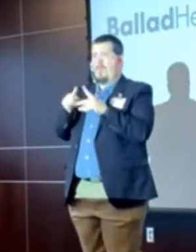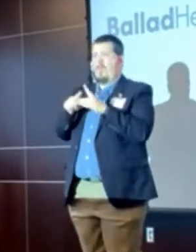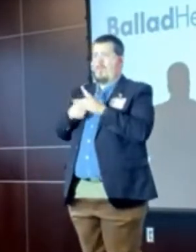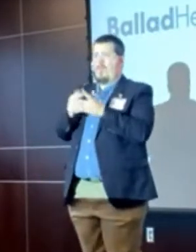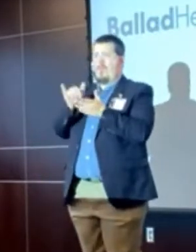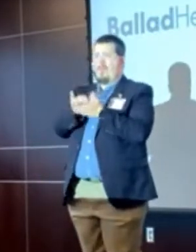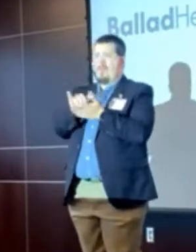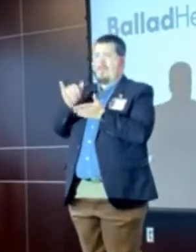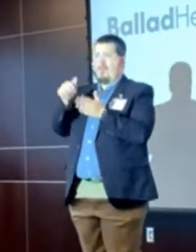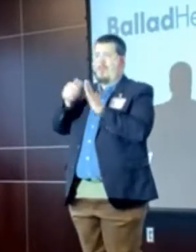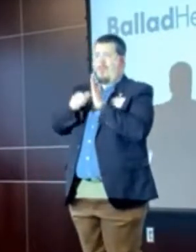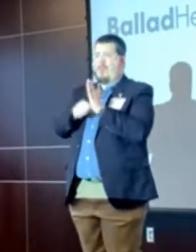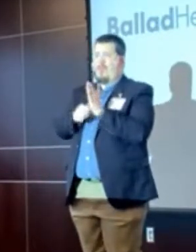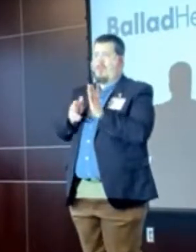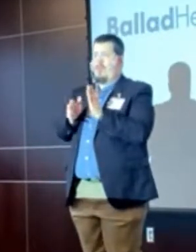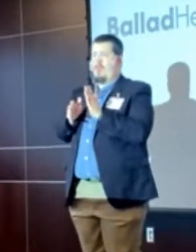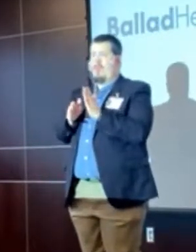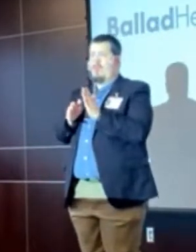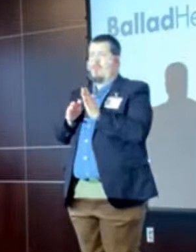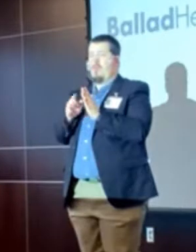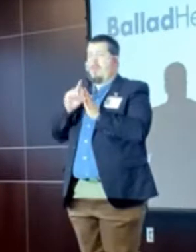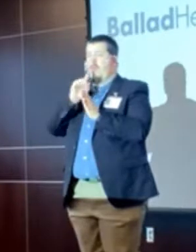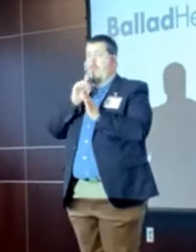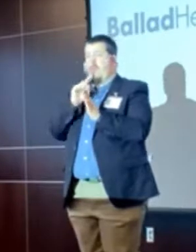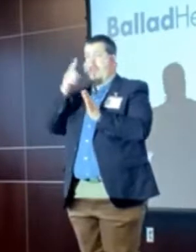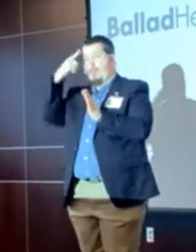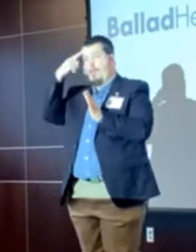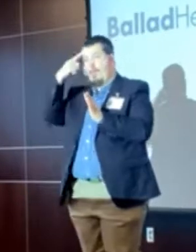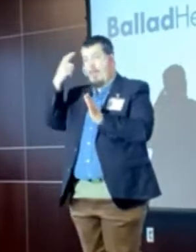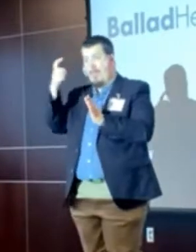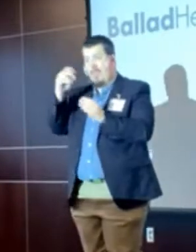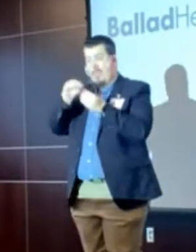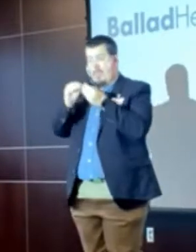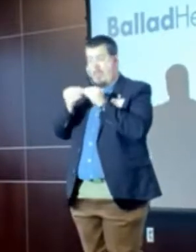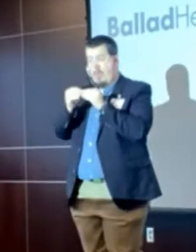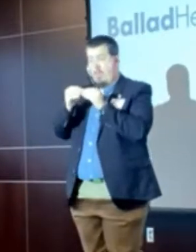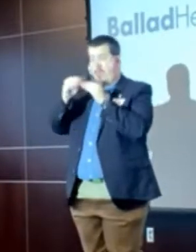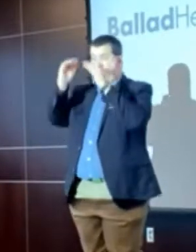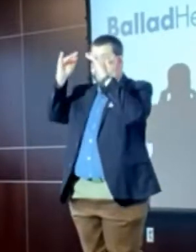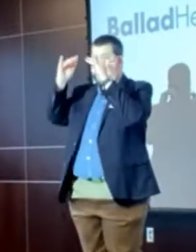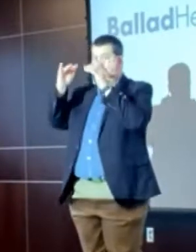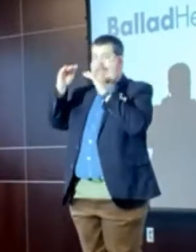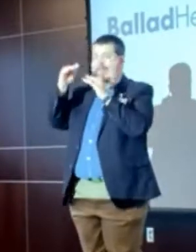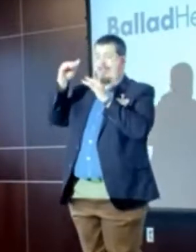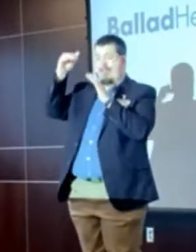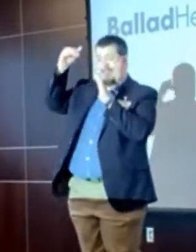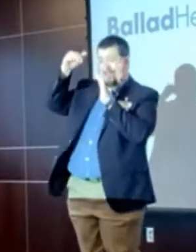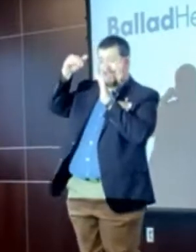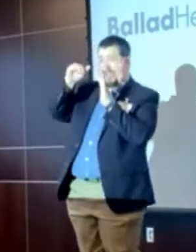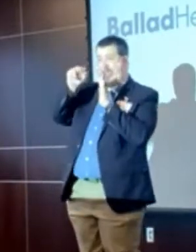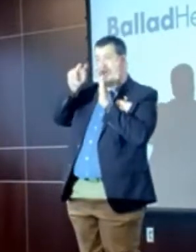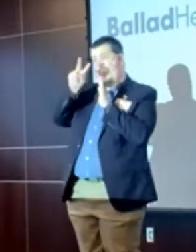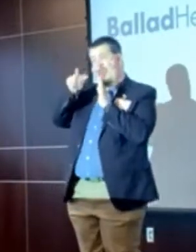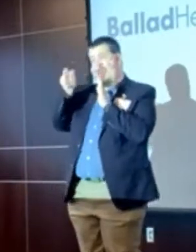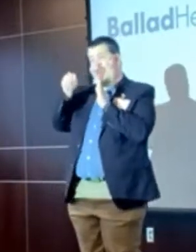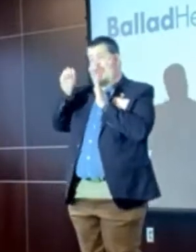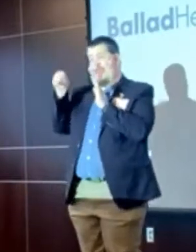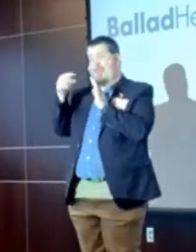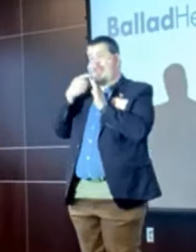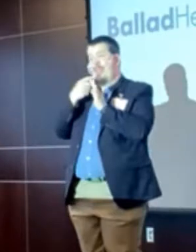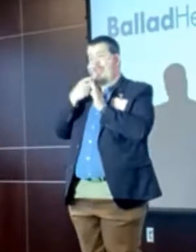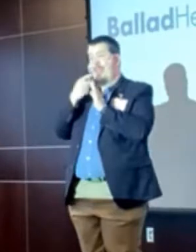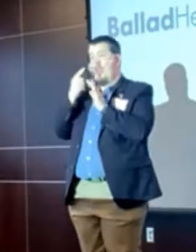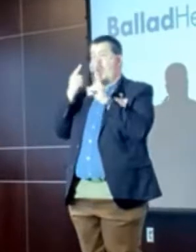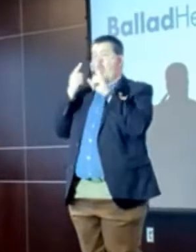these surgeries? Well, it really has been because our census has started to come down. We're running around 22%. And remember,